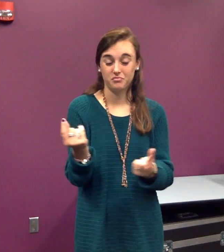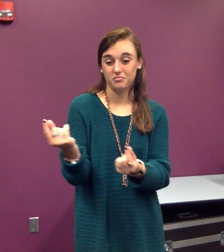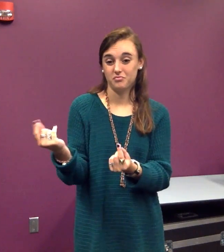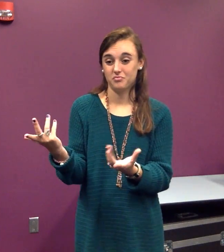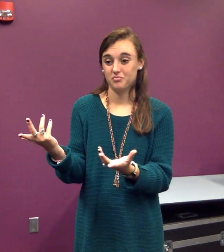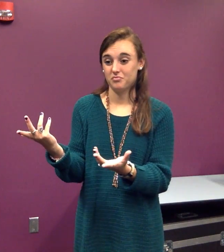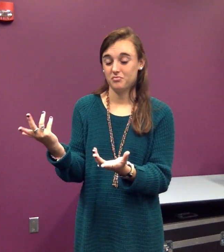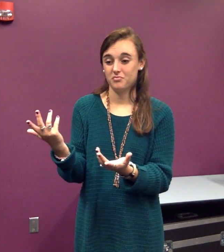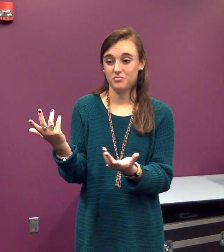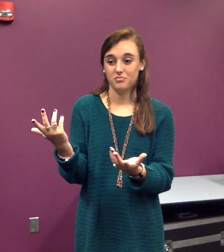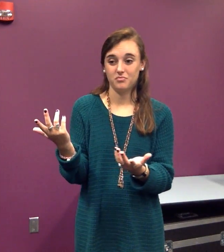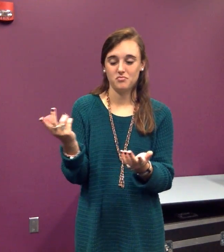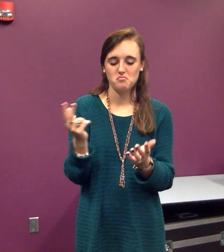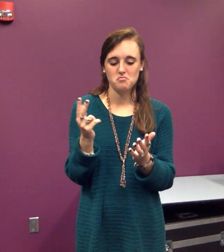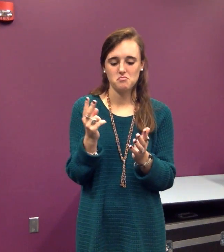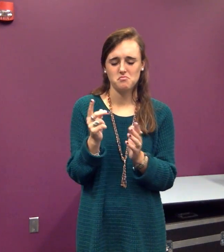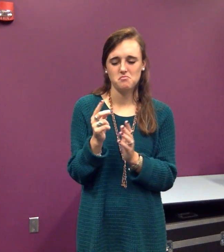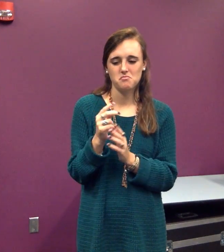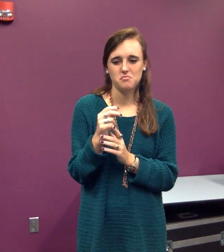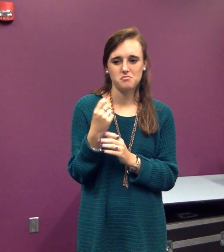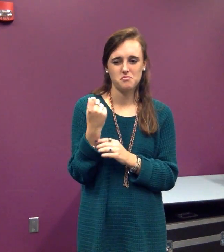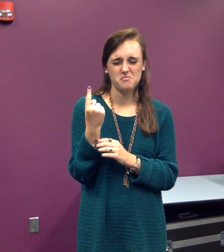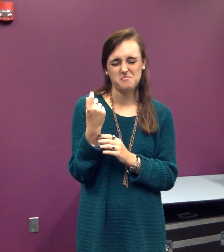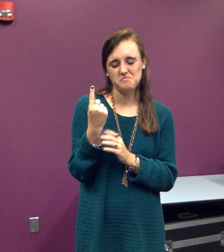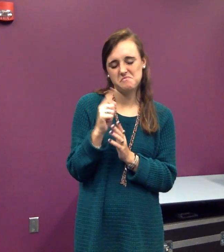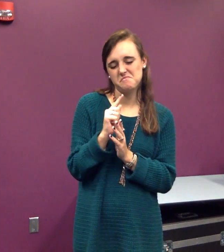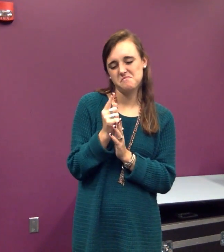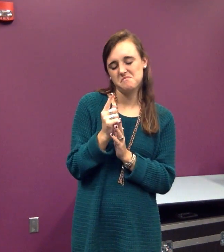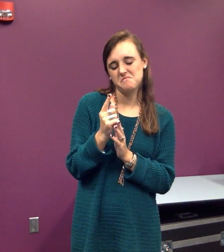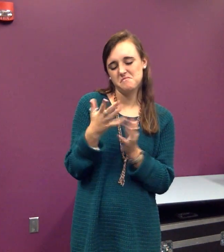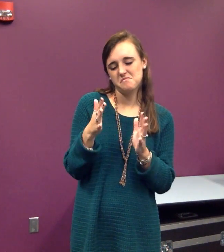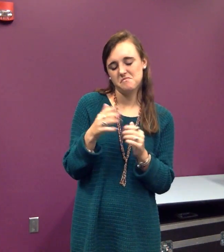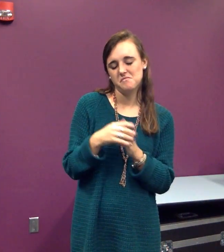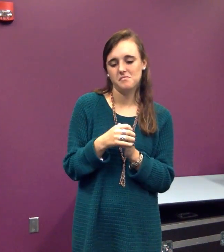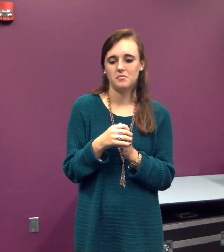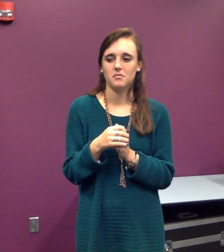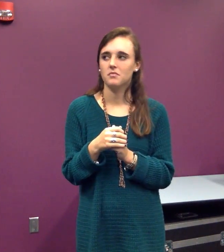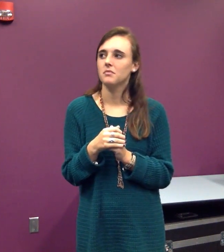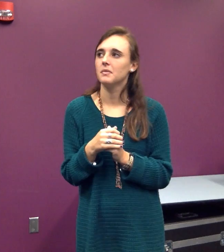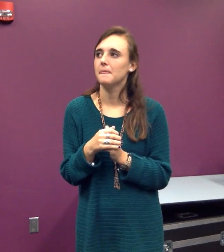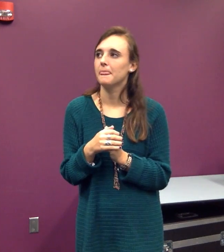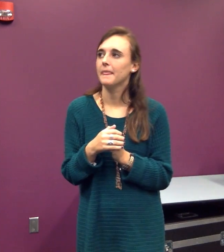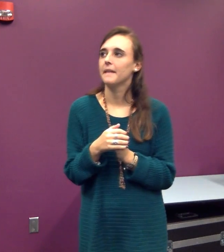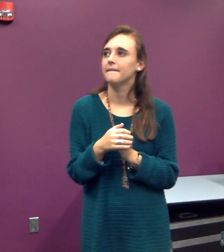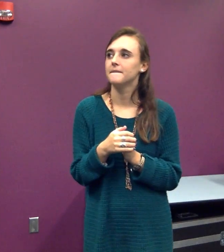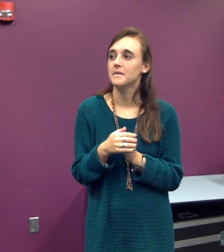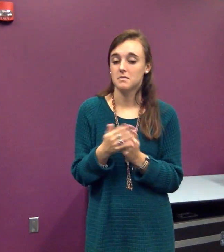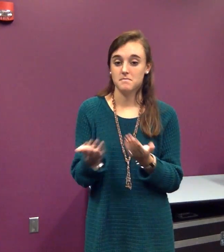which time you should have these papers either on the drying rack or folded up in your book.